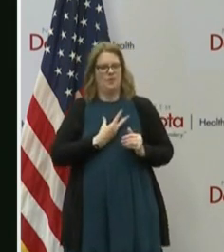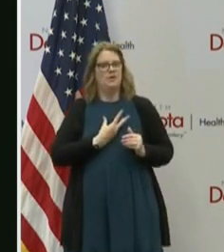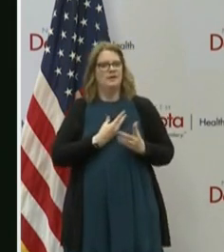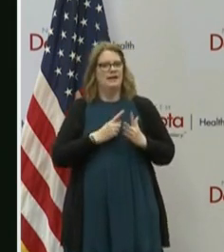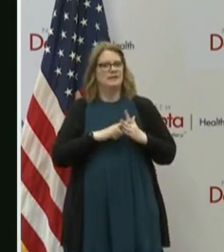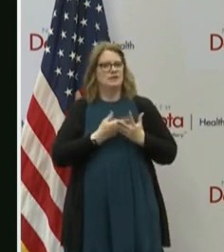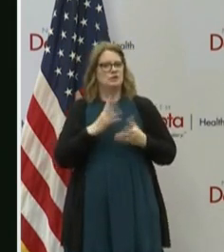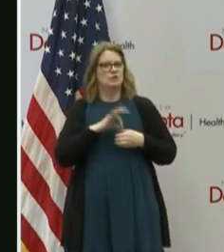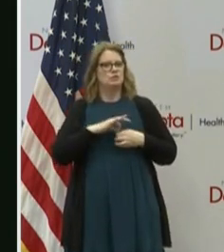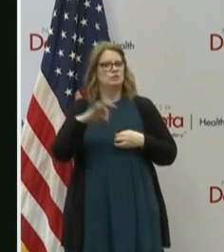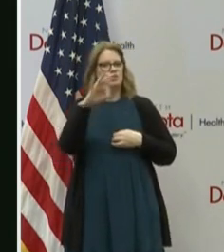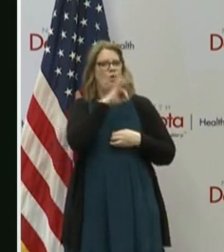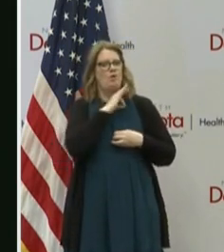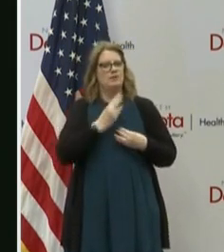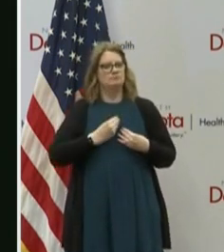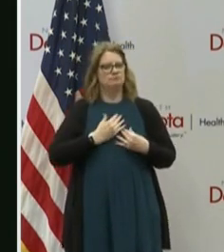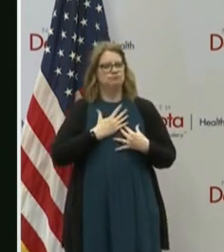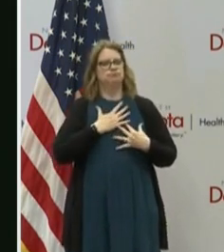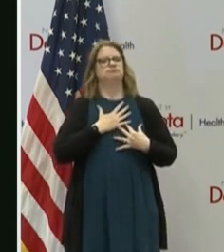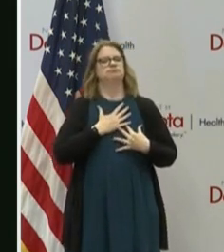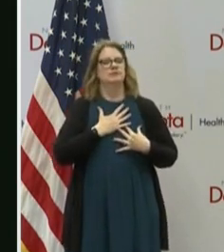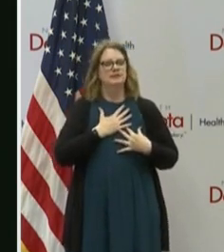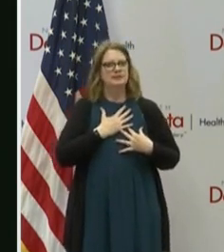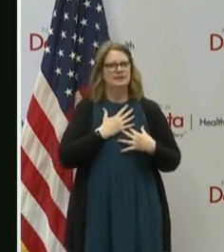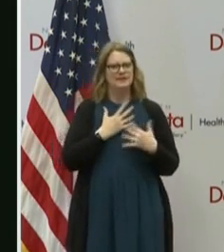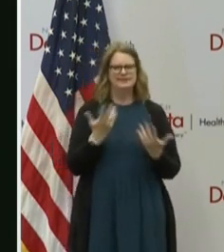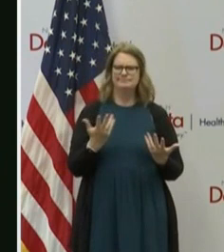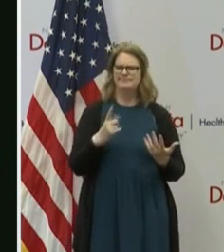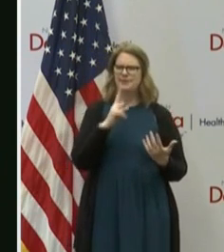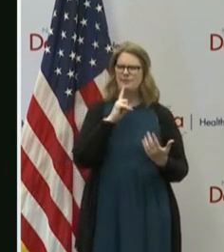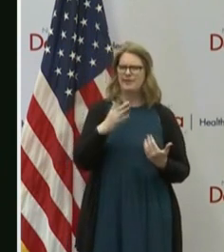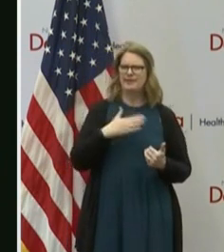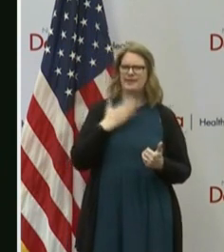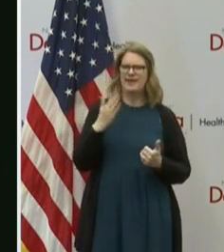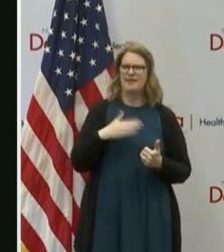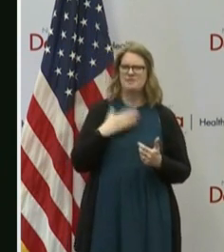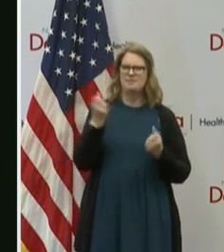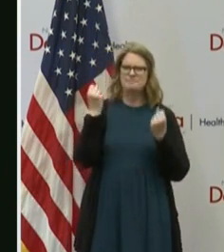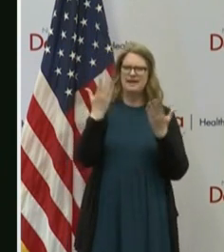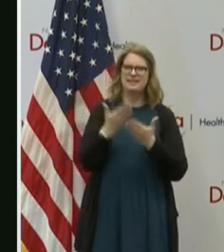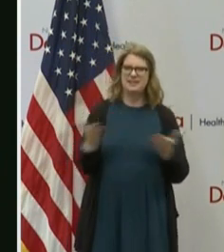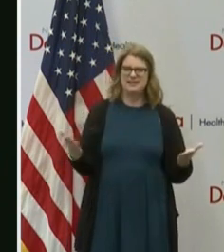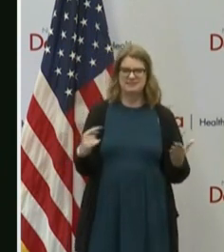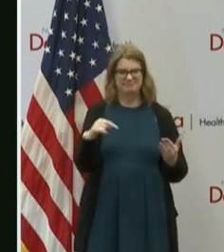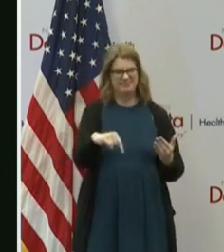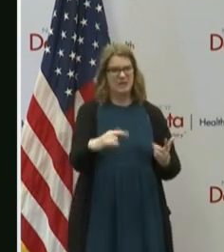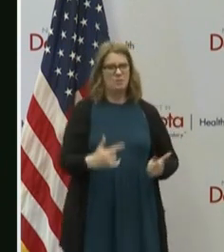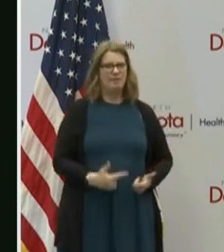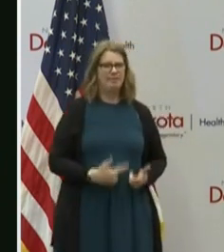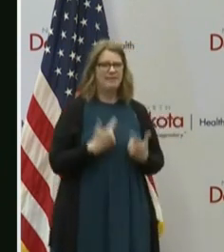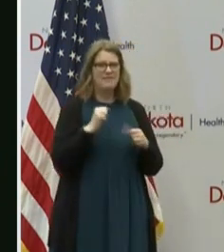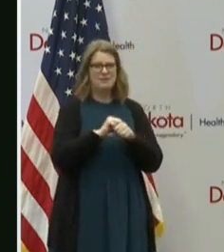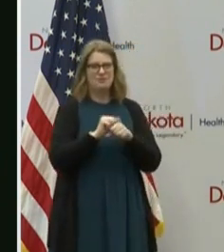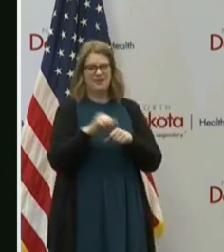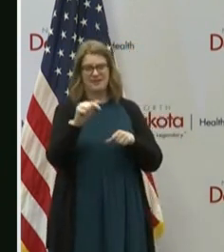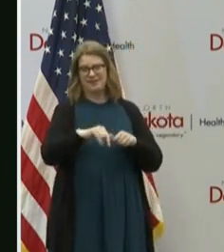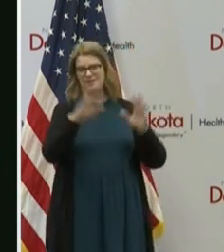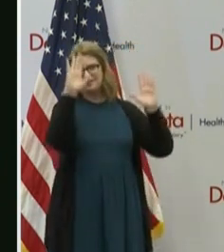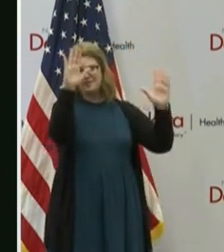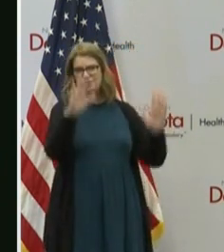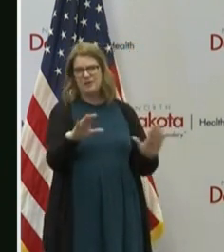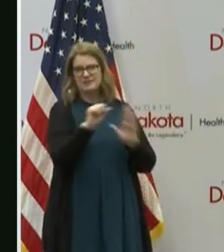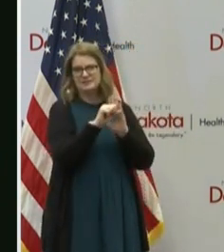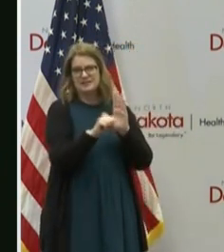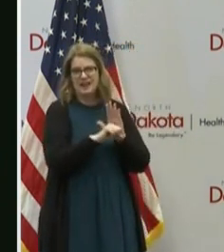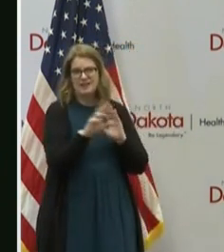soul." And of course, there's a lot of things to be happy about when you have an opportunity to live and work in a great state like North Dakota with all the great people